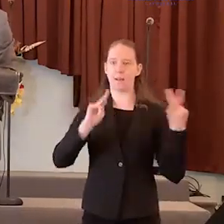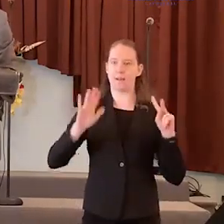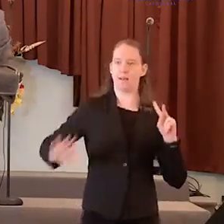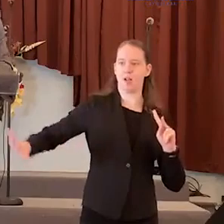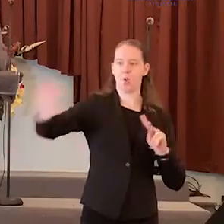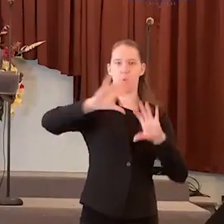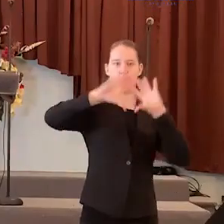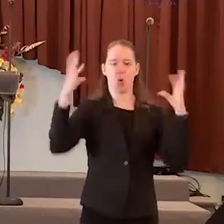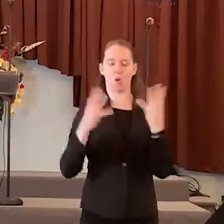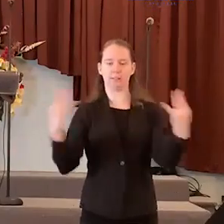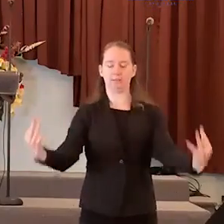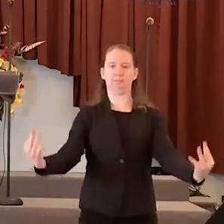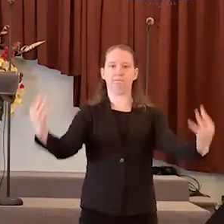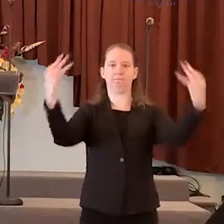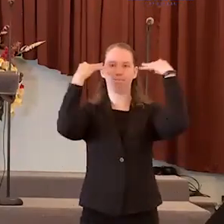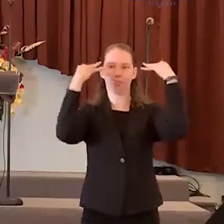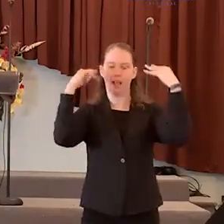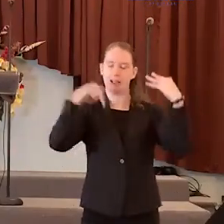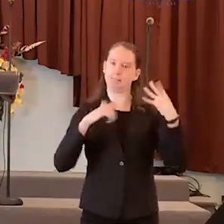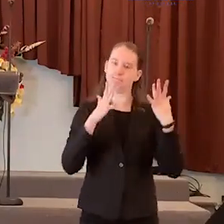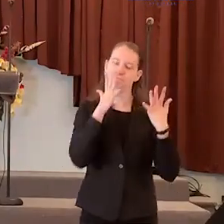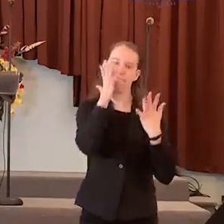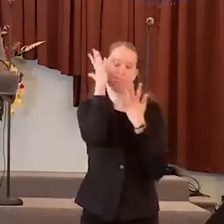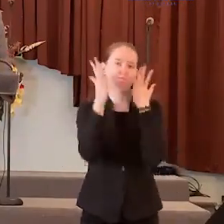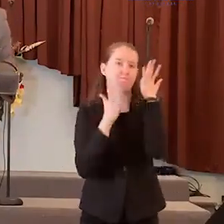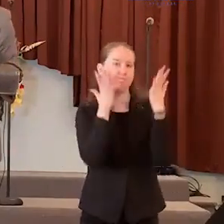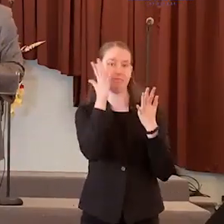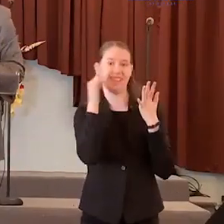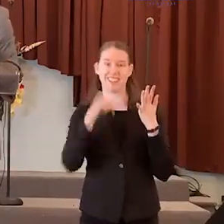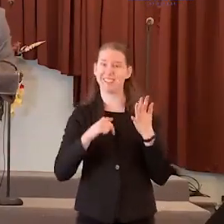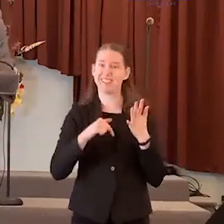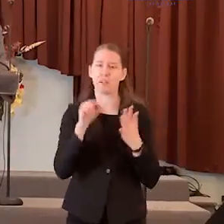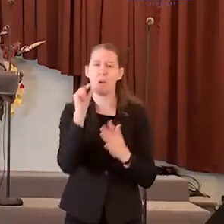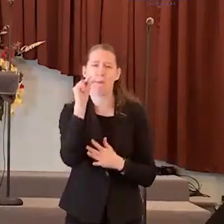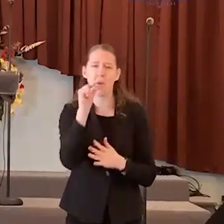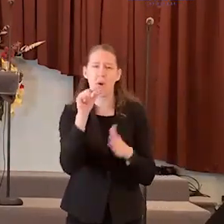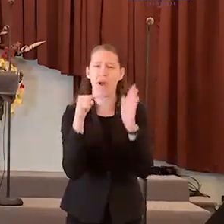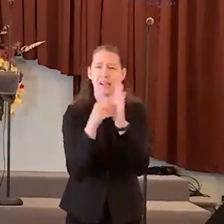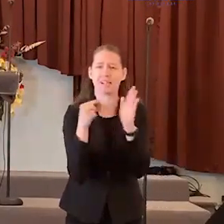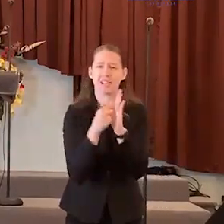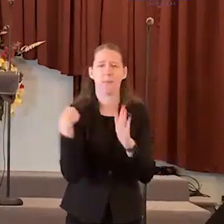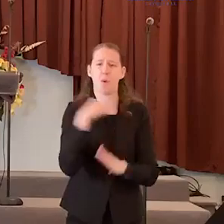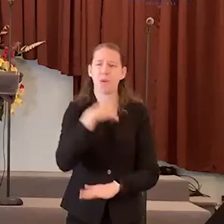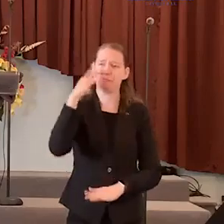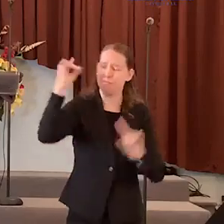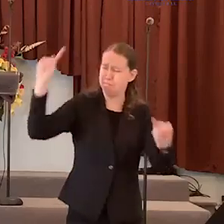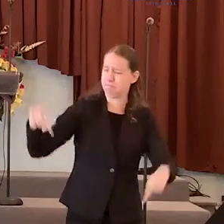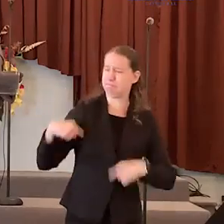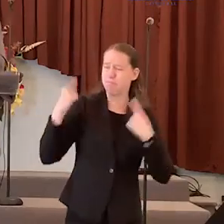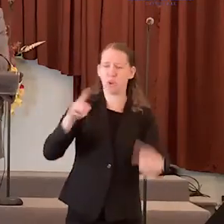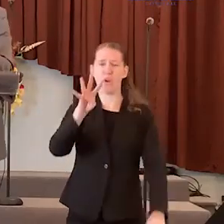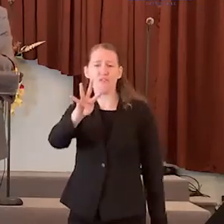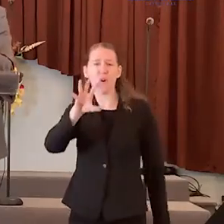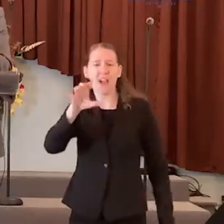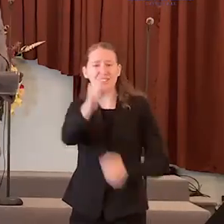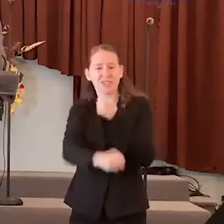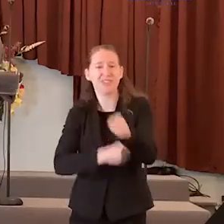This is only a microcosm of what we have been enduring and experiencing for over 400